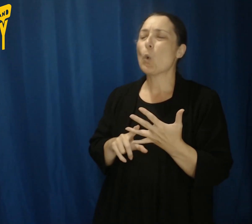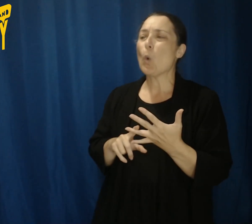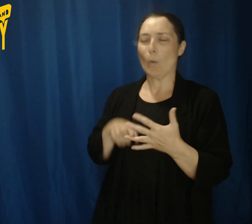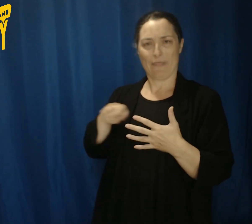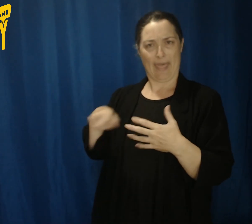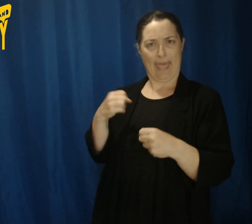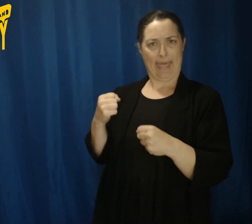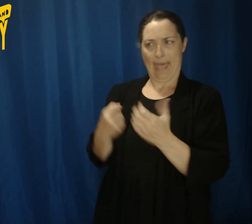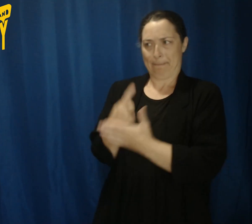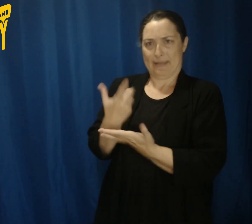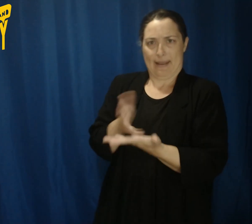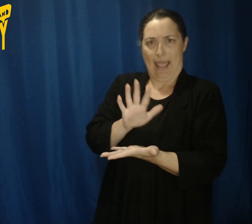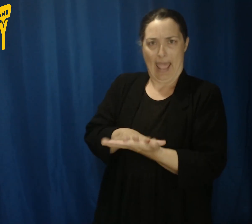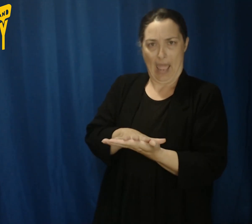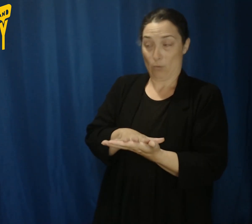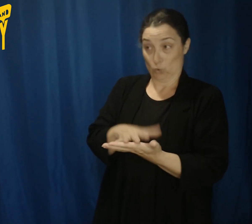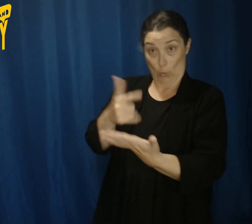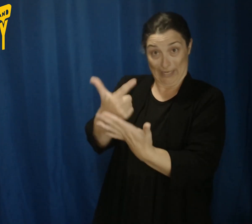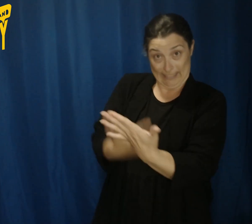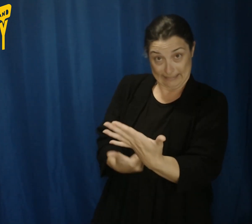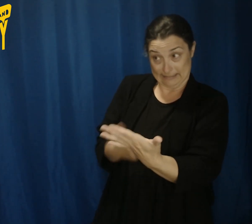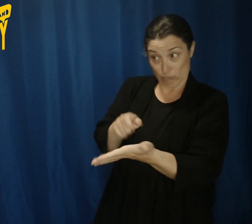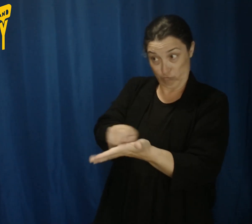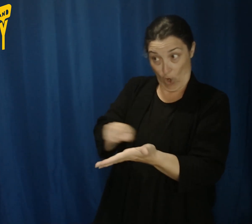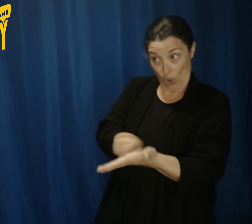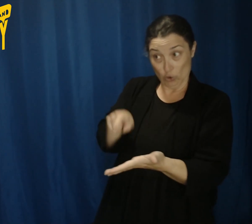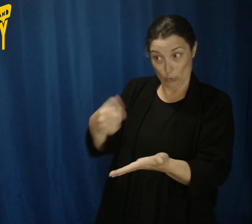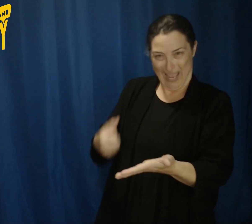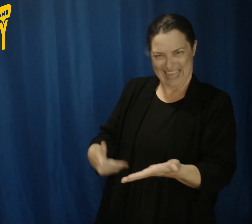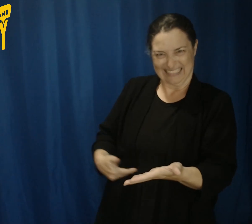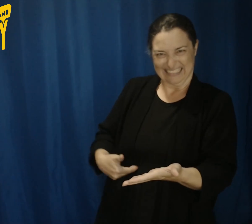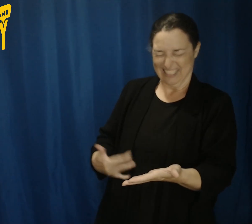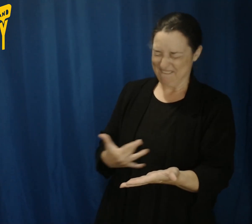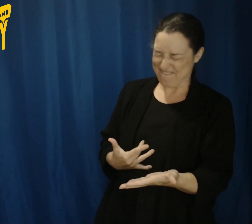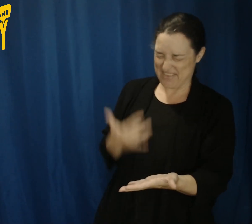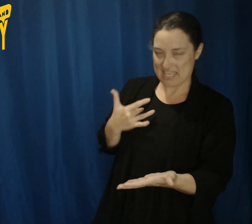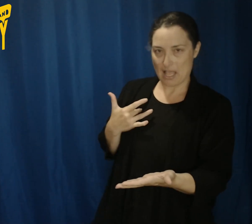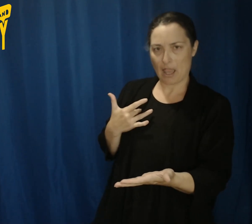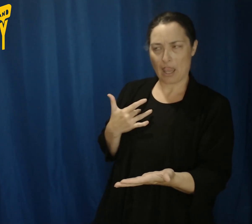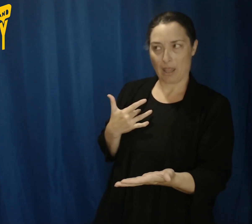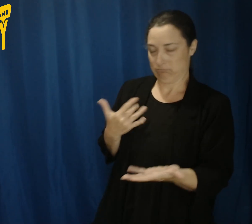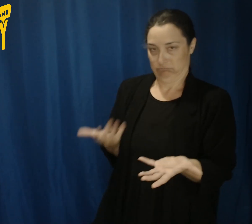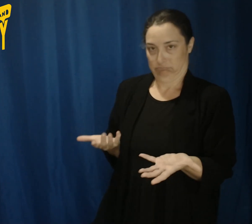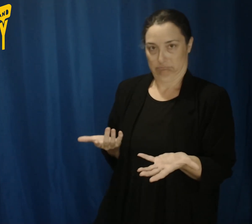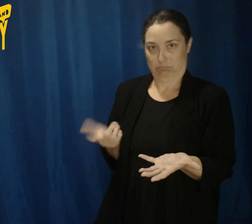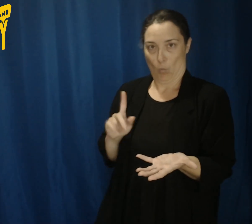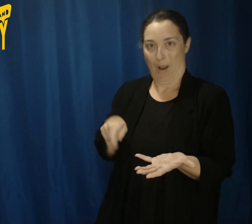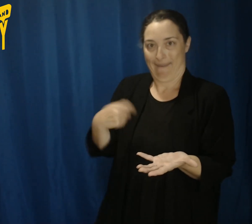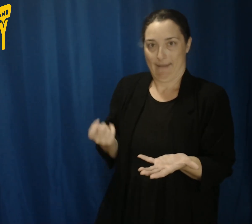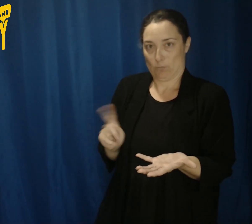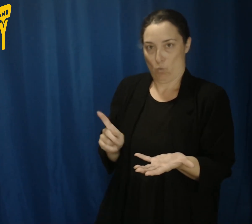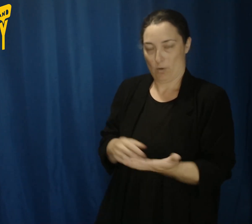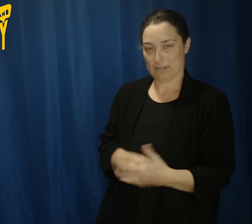So you wrote the list, you felt the feeling. What do you do next? I wanted to see